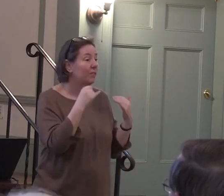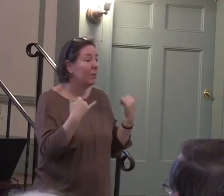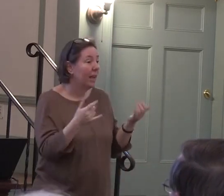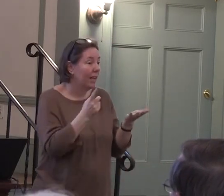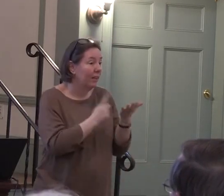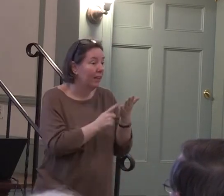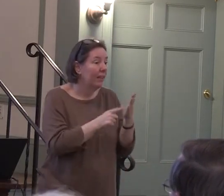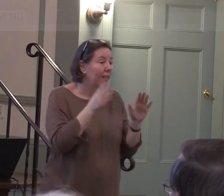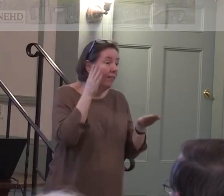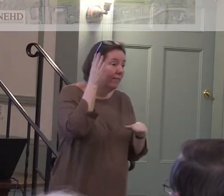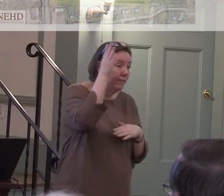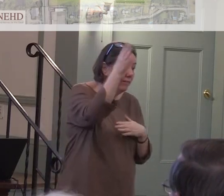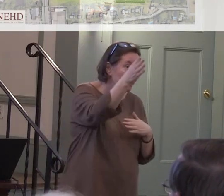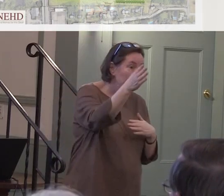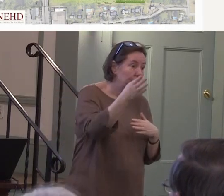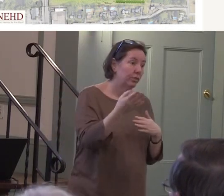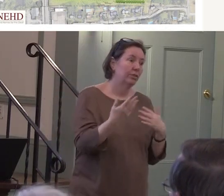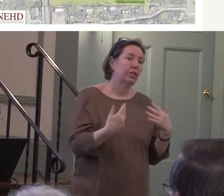Now, the future.